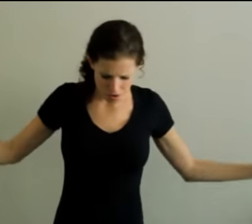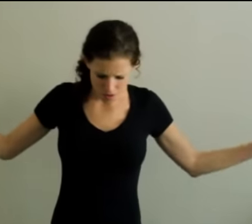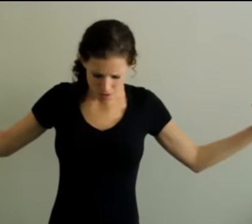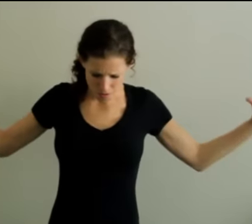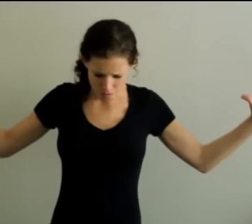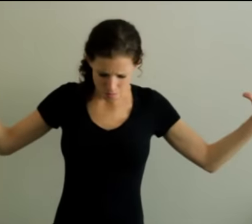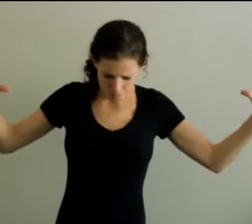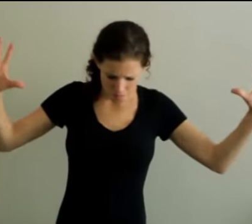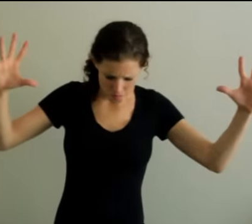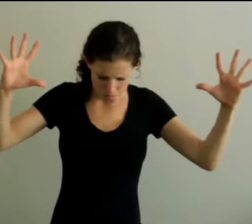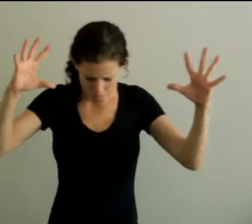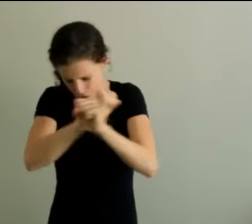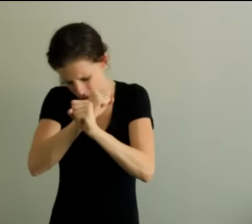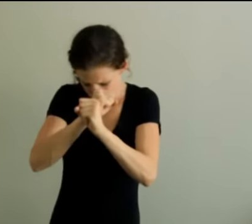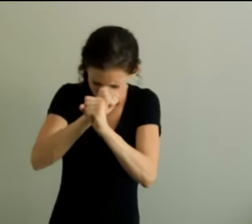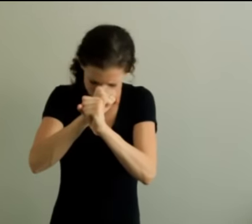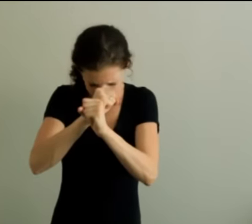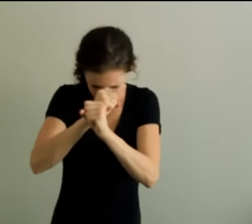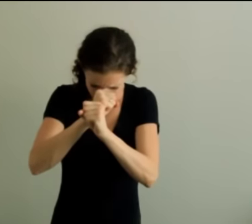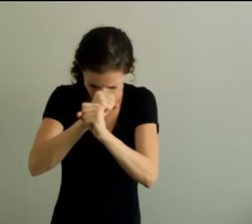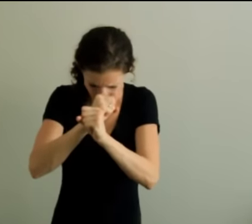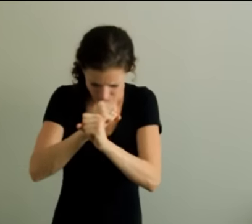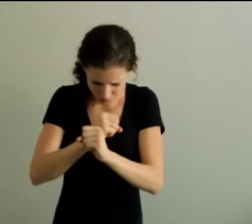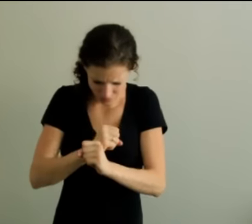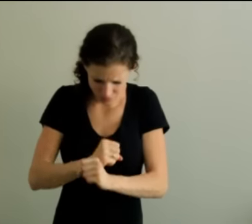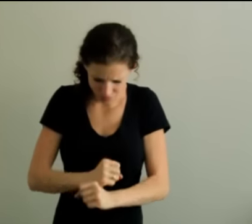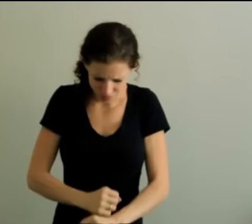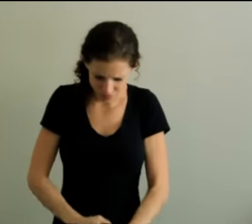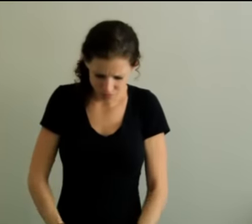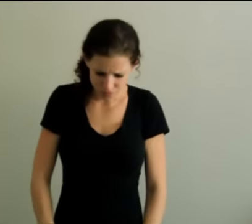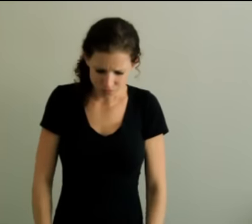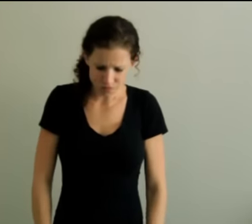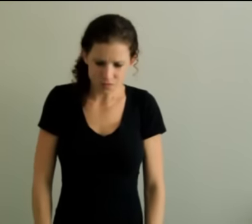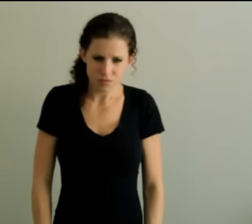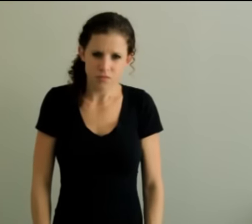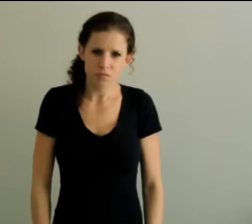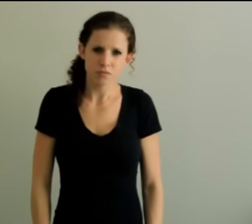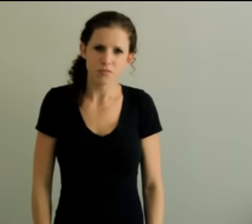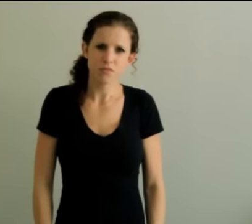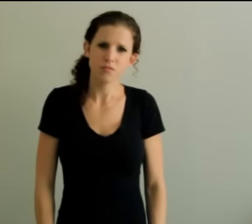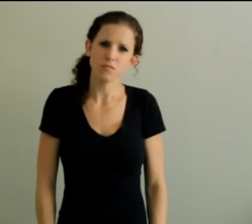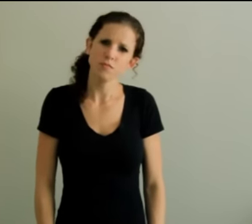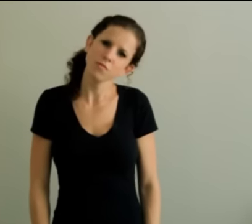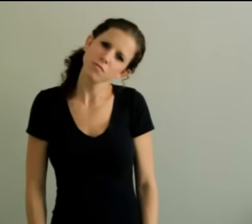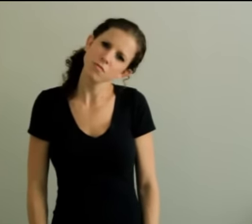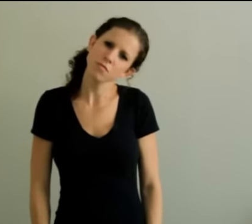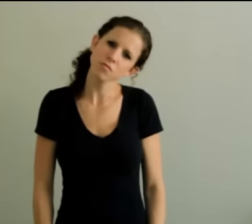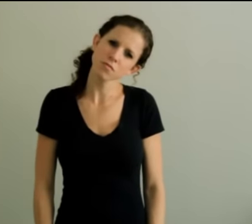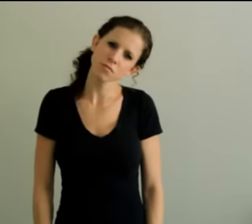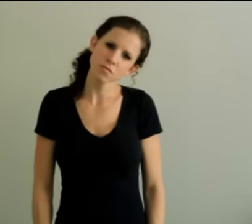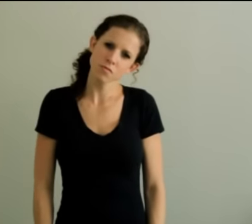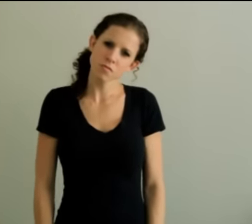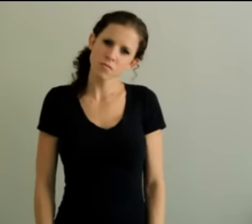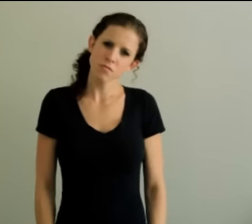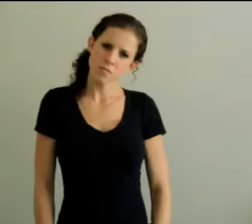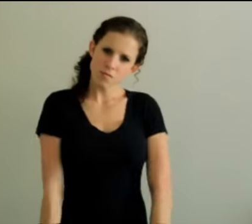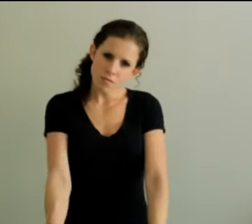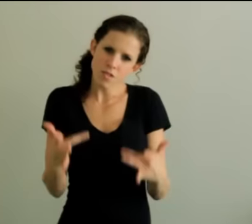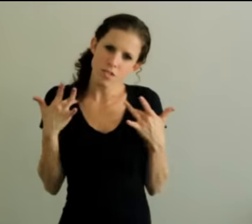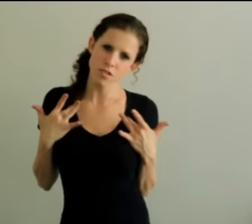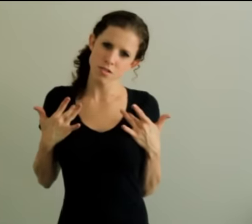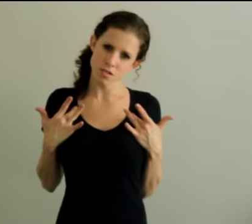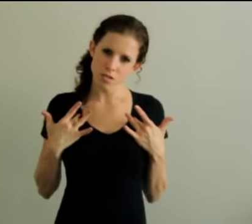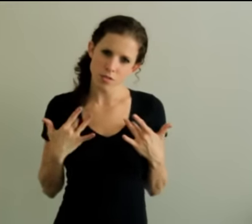just